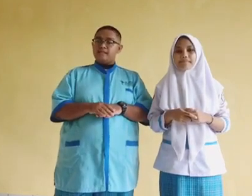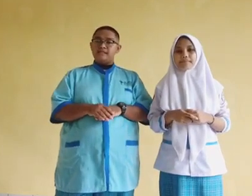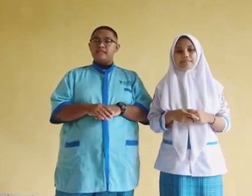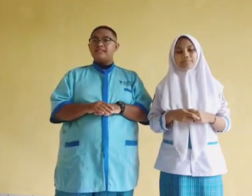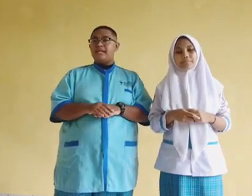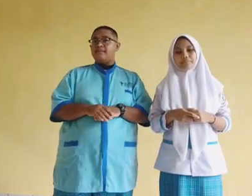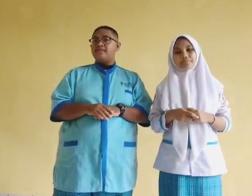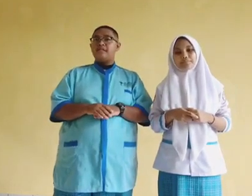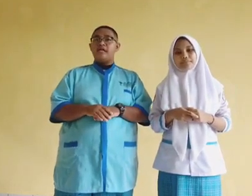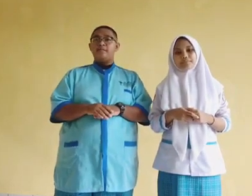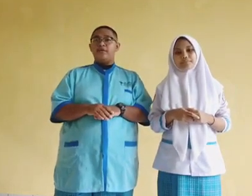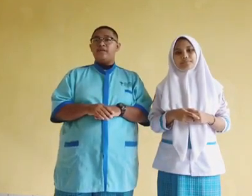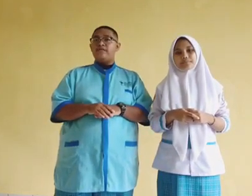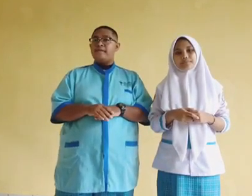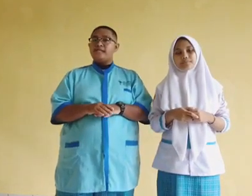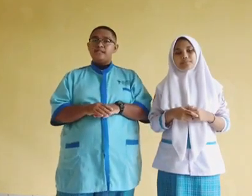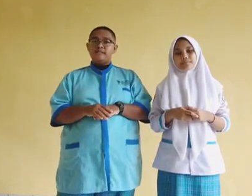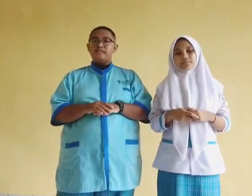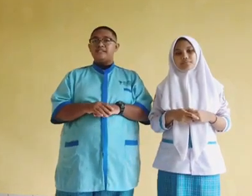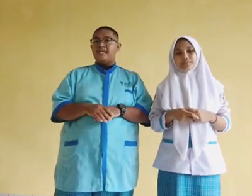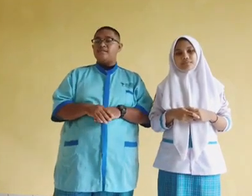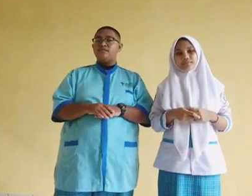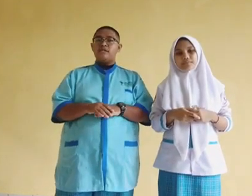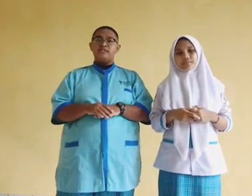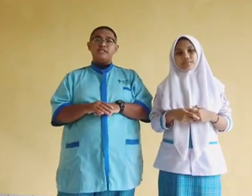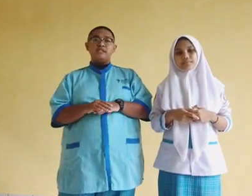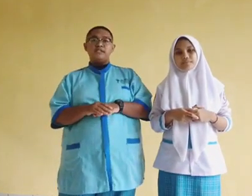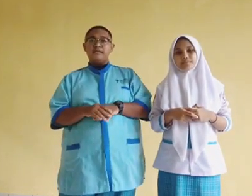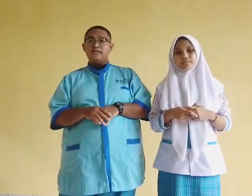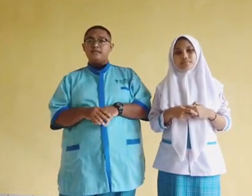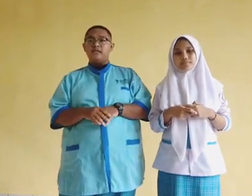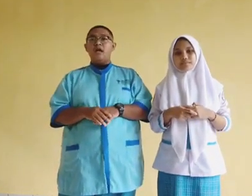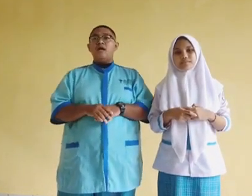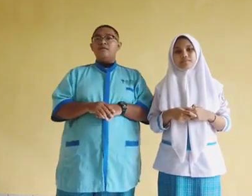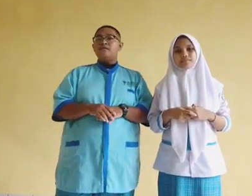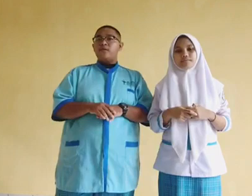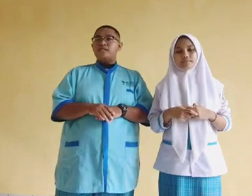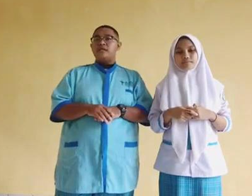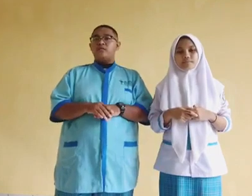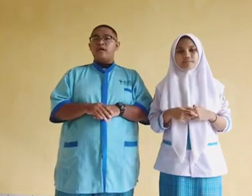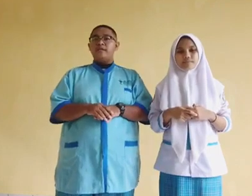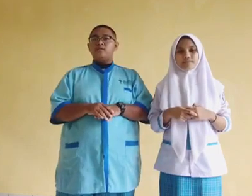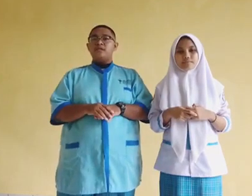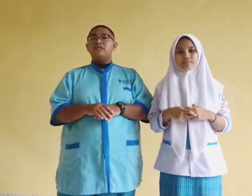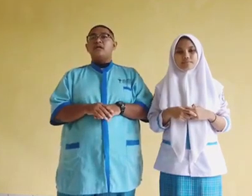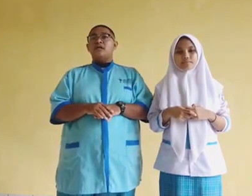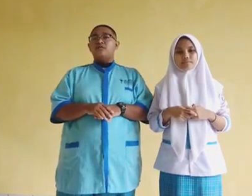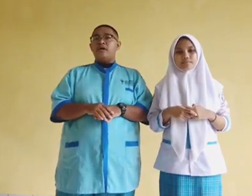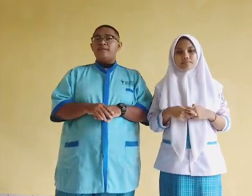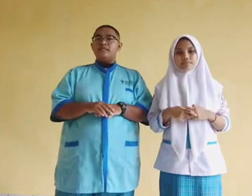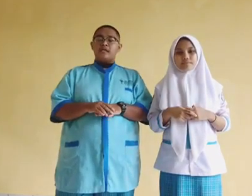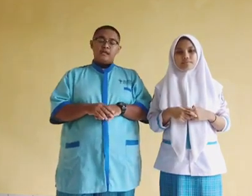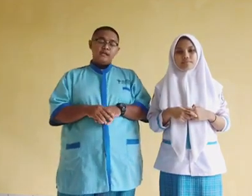cm times 9.5 cm times 23 cm, which was equipped with graphite